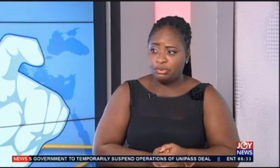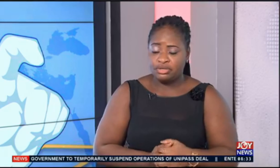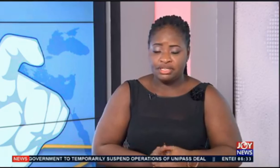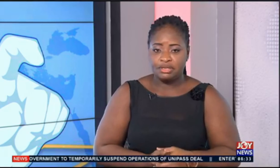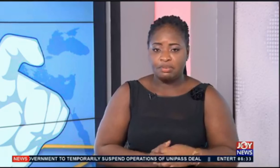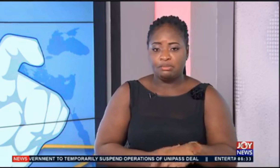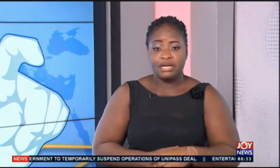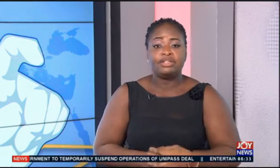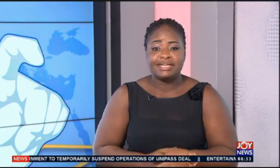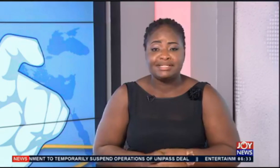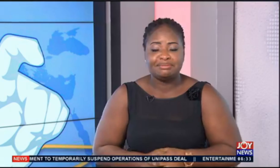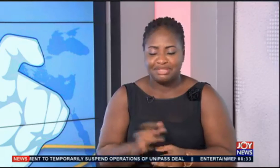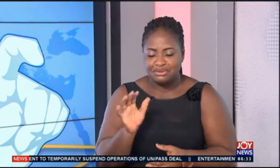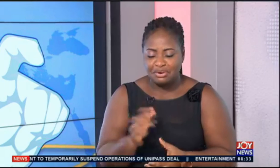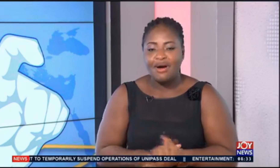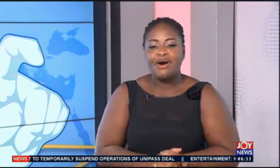Honorable Osechi,